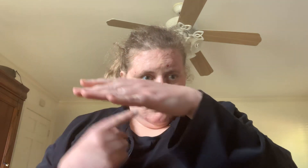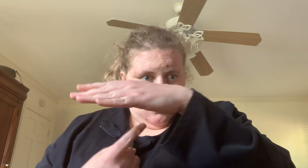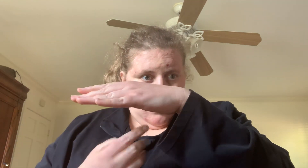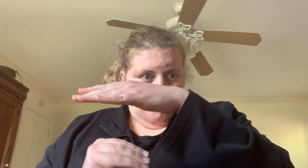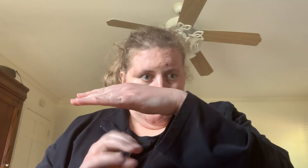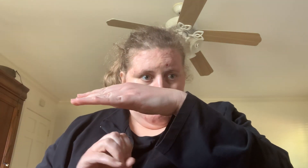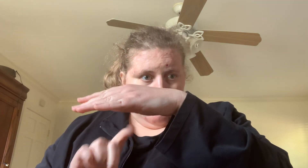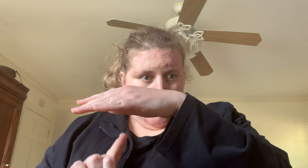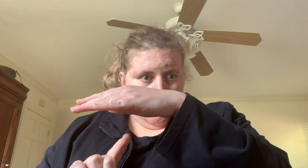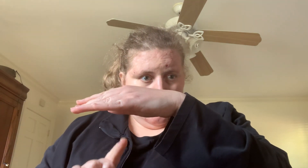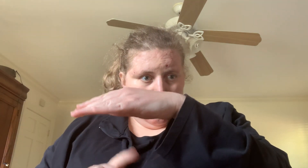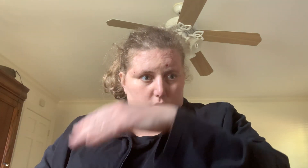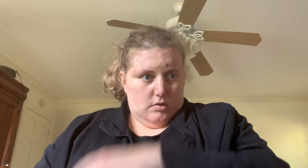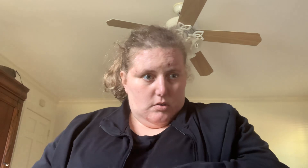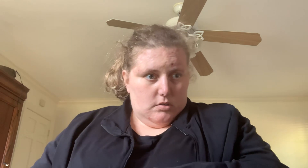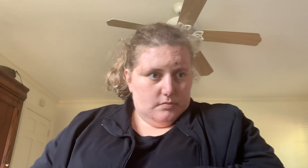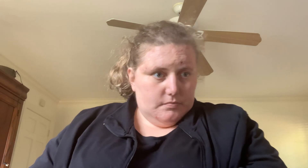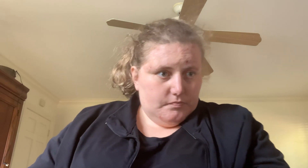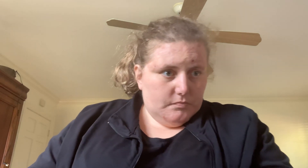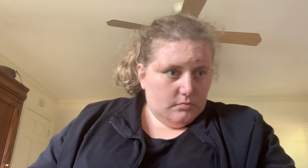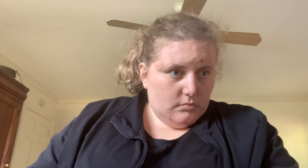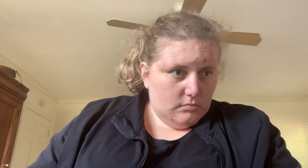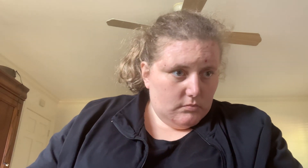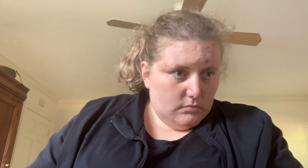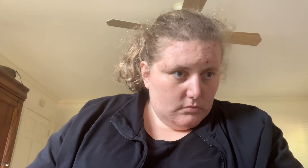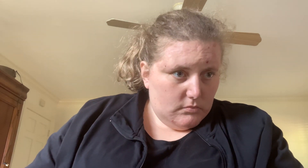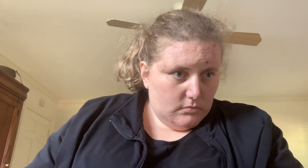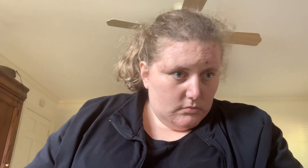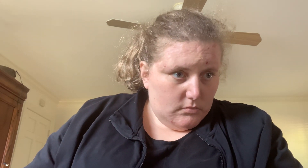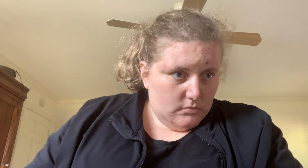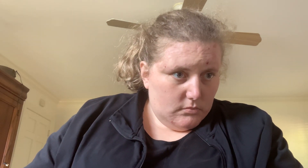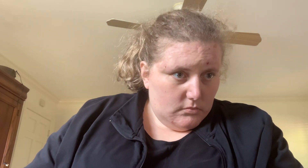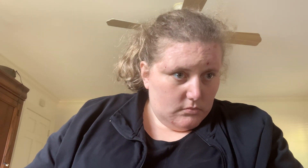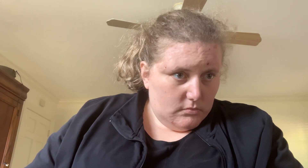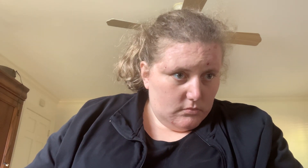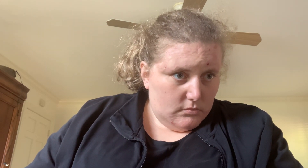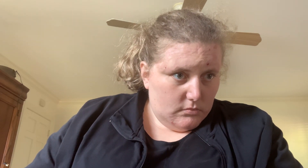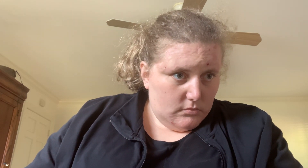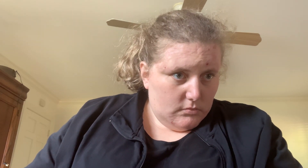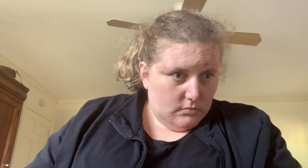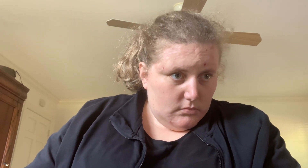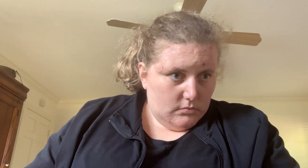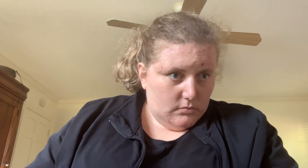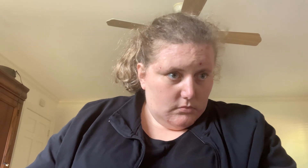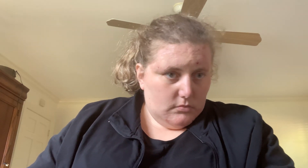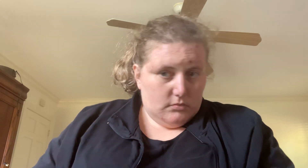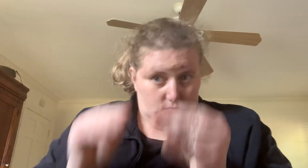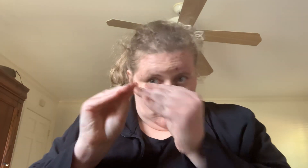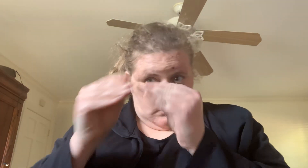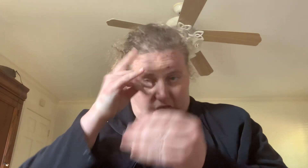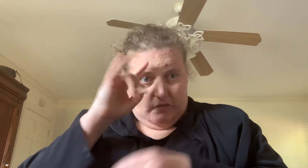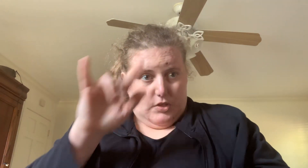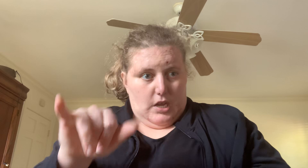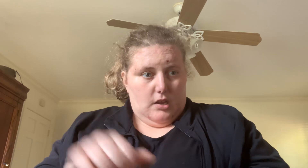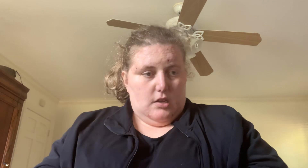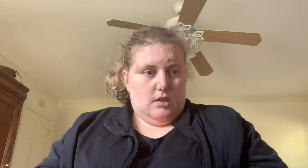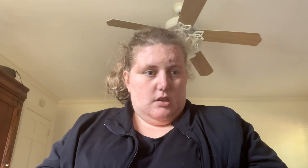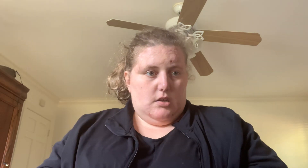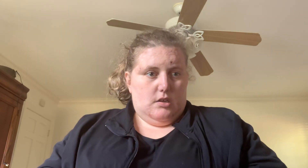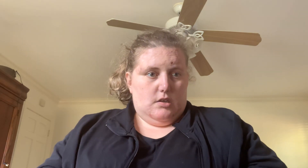I'm going to add that back there. This was... All right, so we're going to solve for this. And what